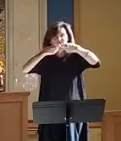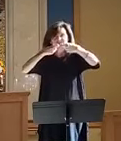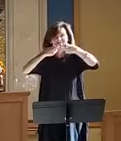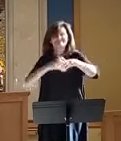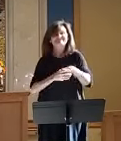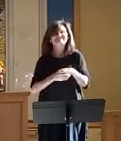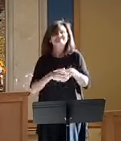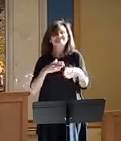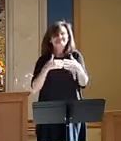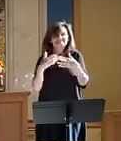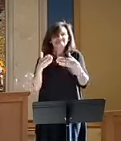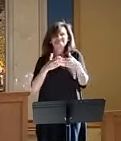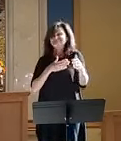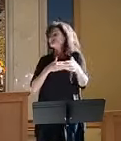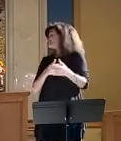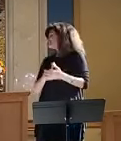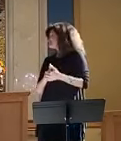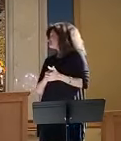Anyways,